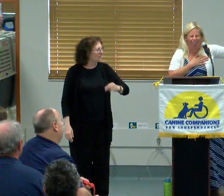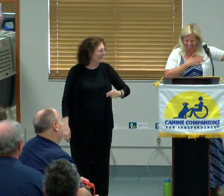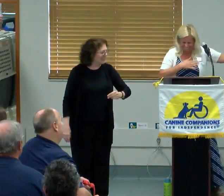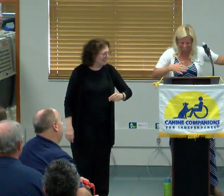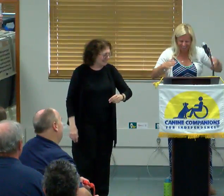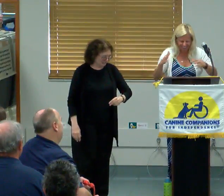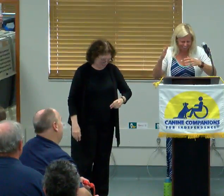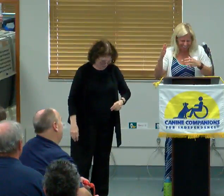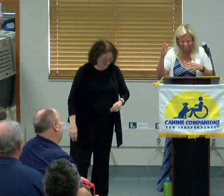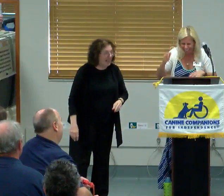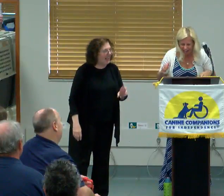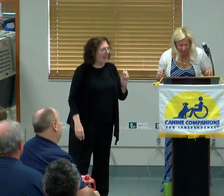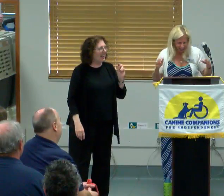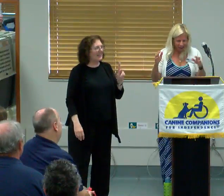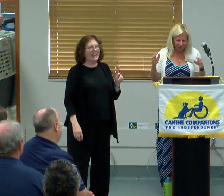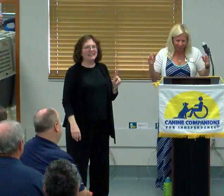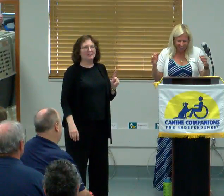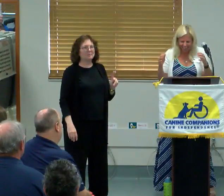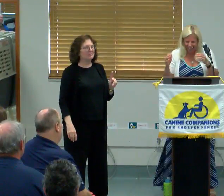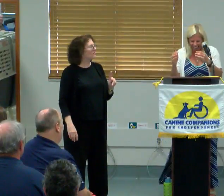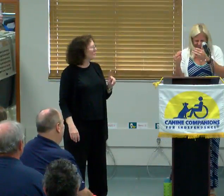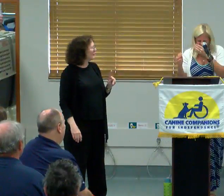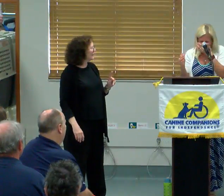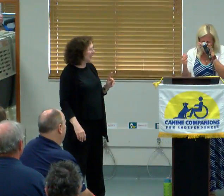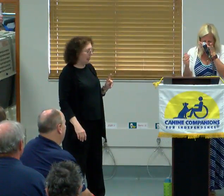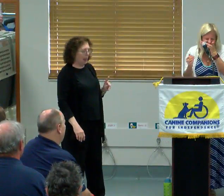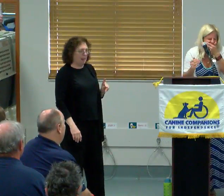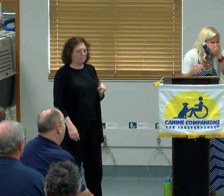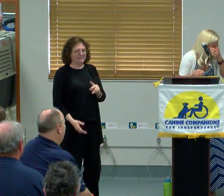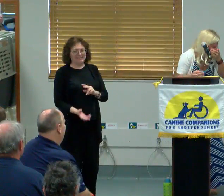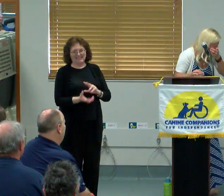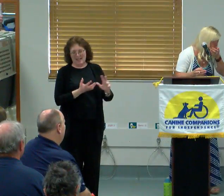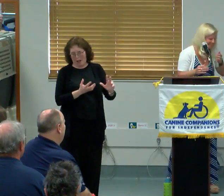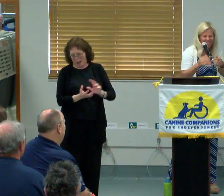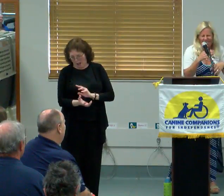I love it. Okay. Uh-oh.